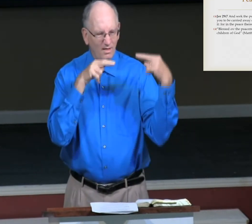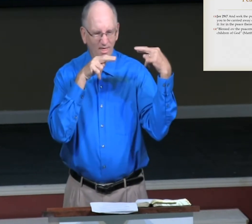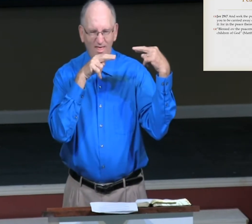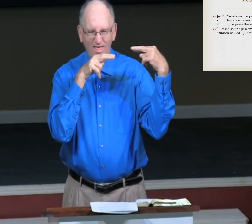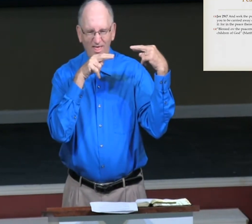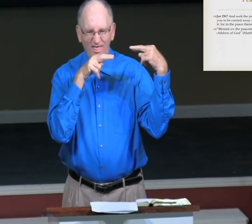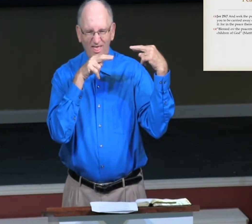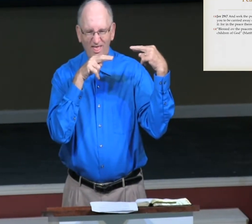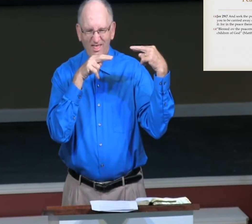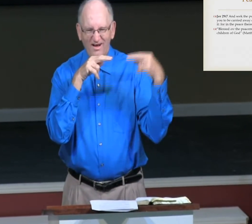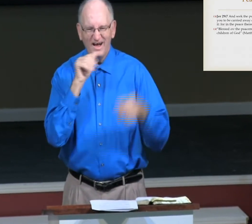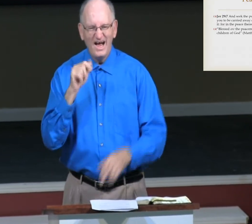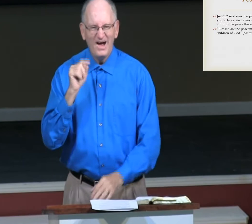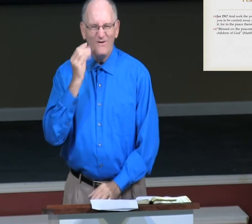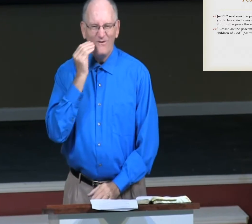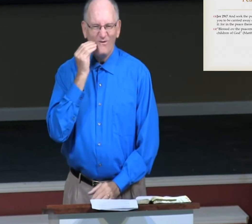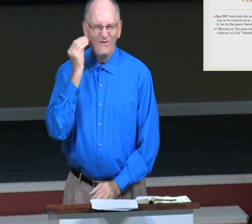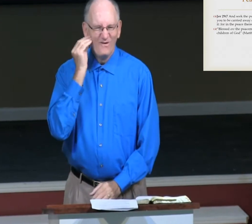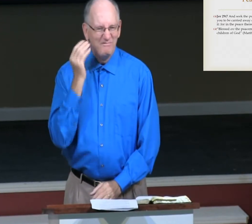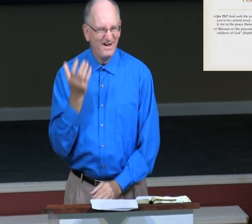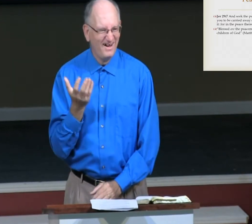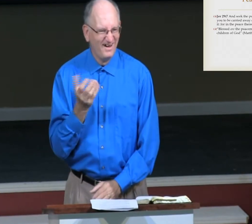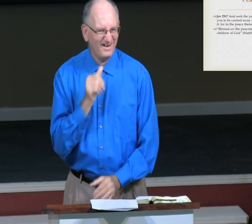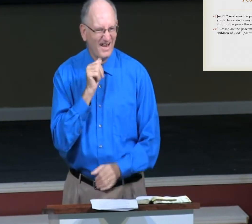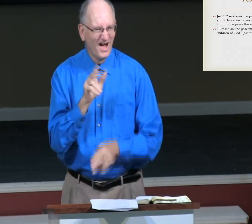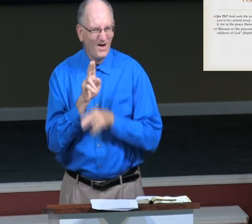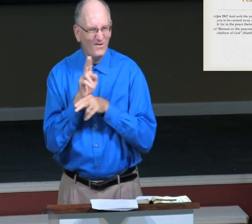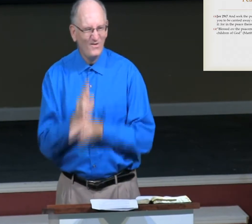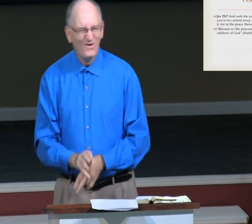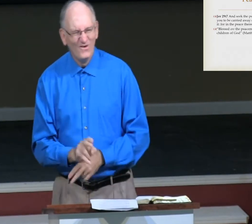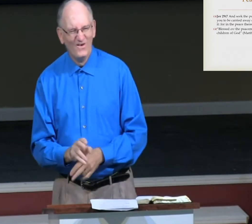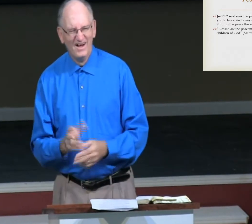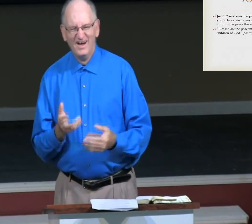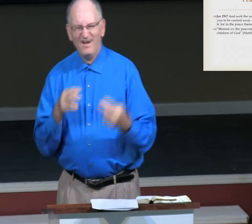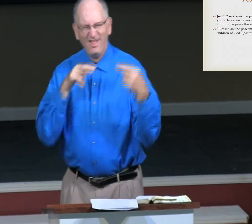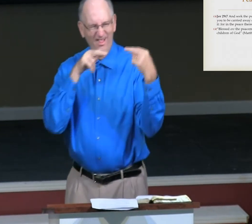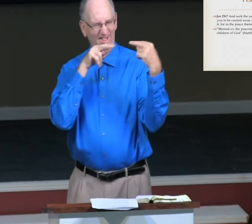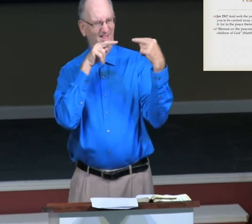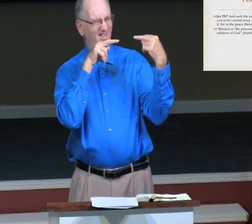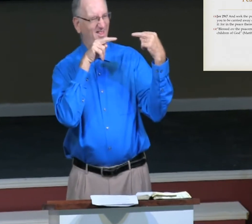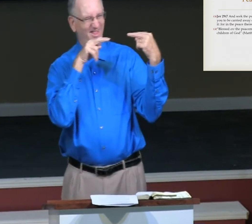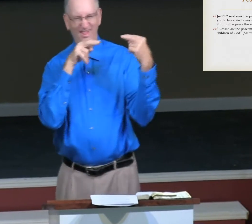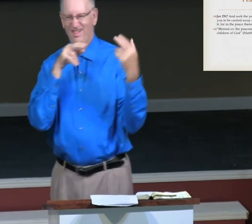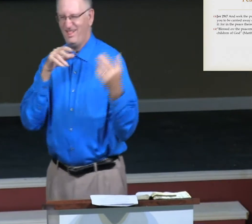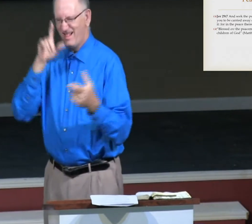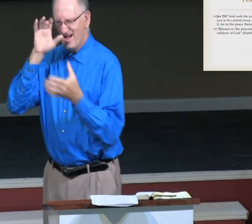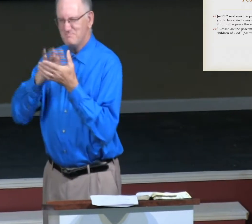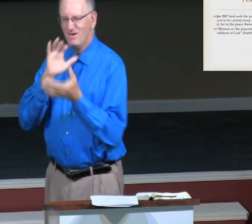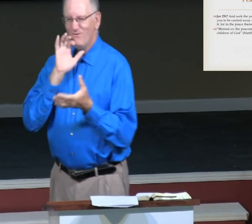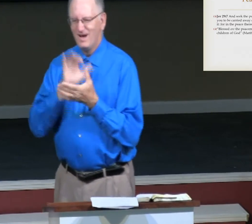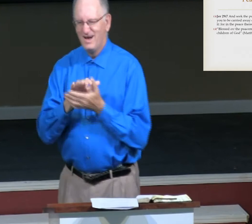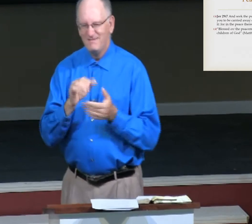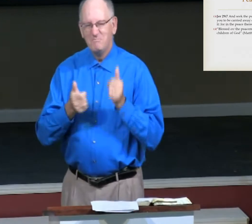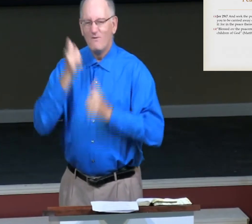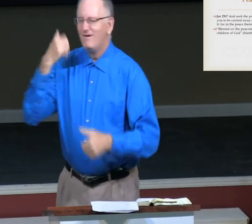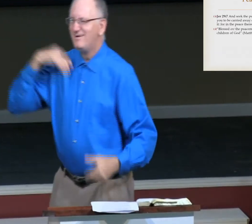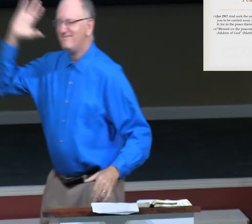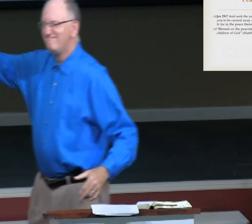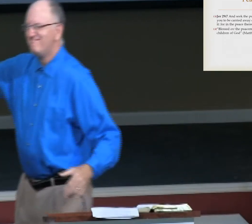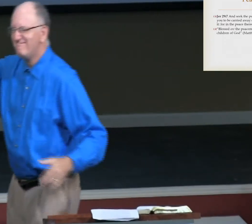not used to just staring at my spouse all the time at home. I'm not used to this. You know, I'm just at home with my spouse all the time, and, you